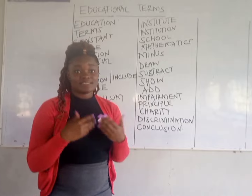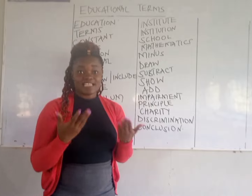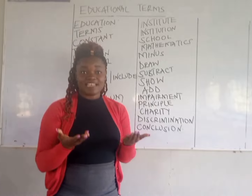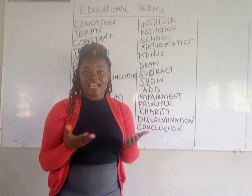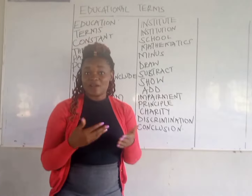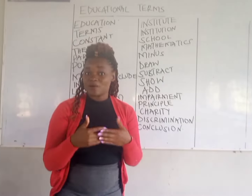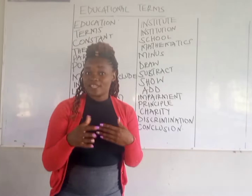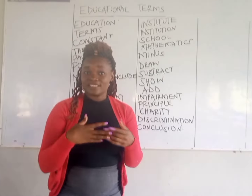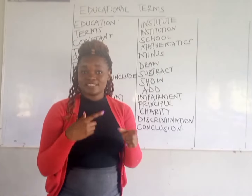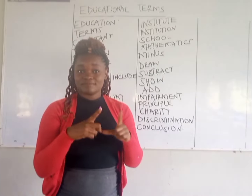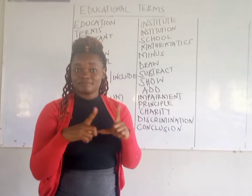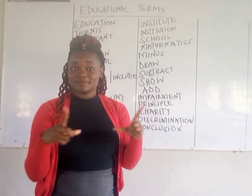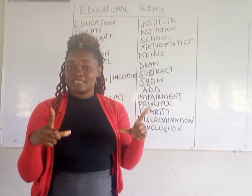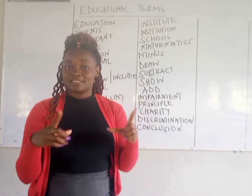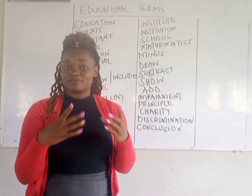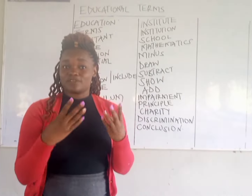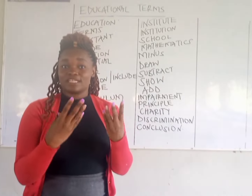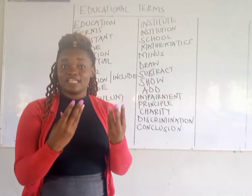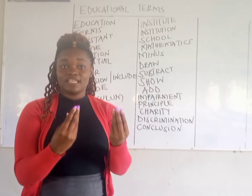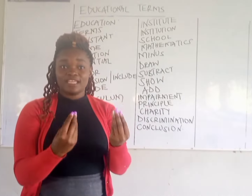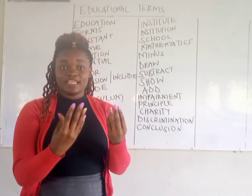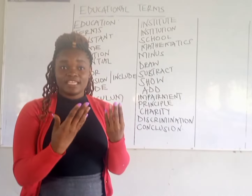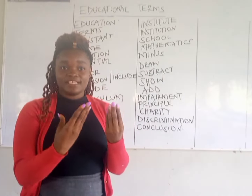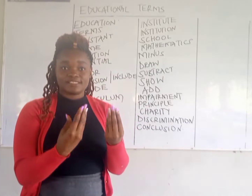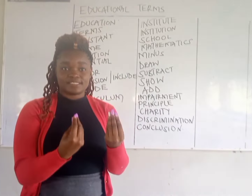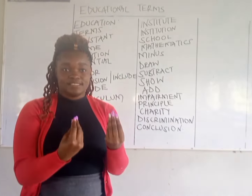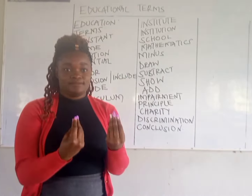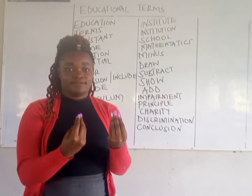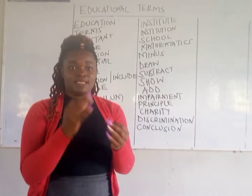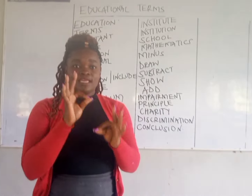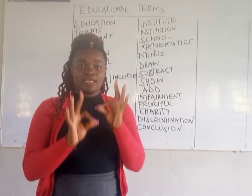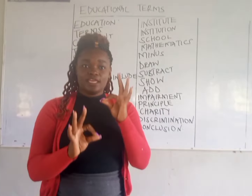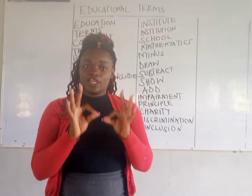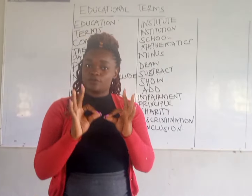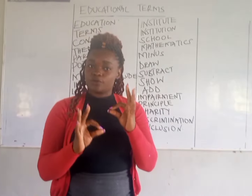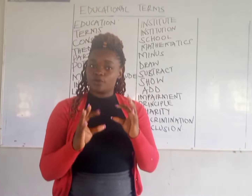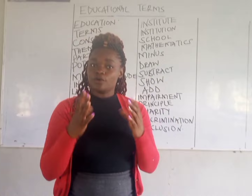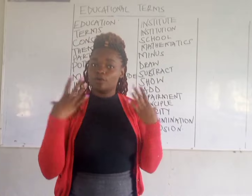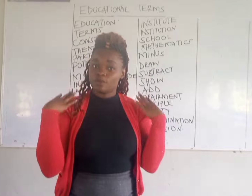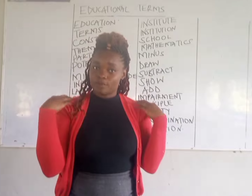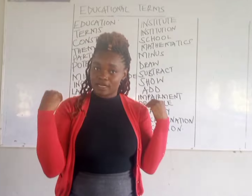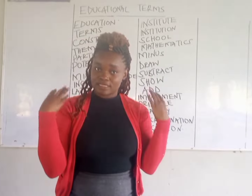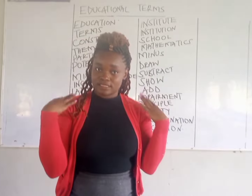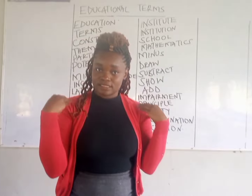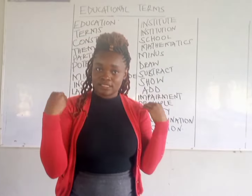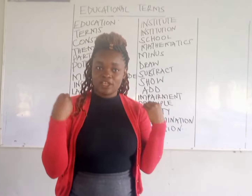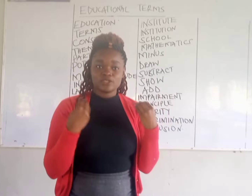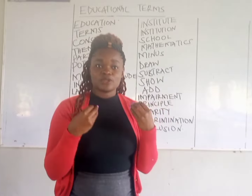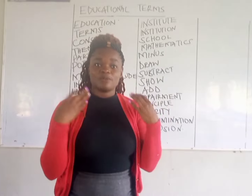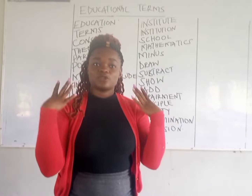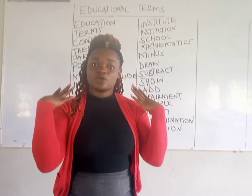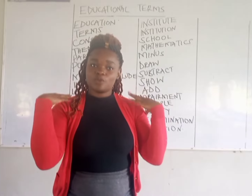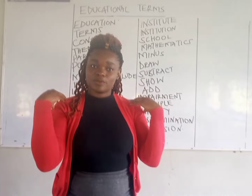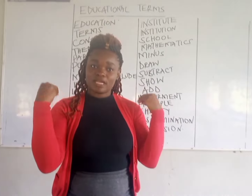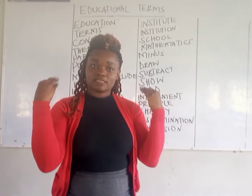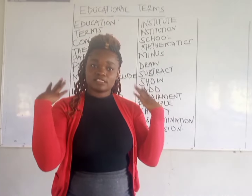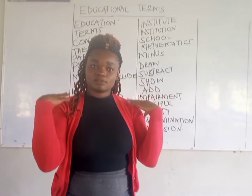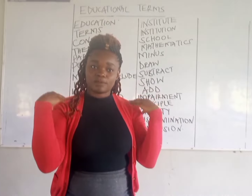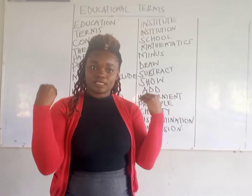Sign language, it's very easy if you practice. So make sure you